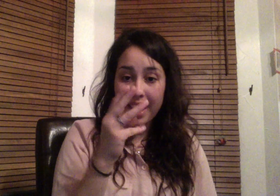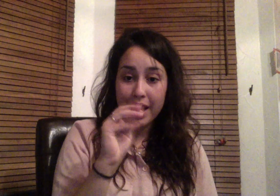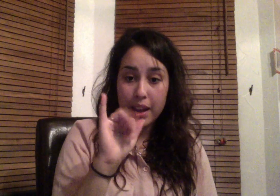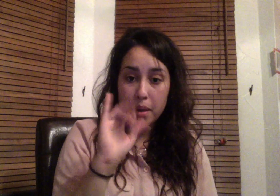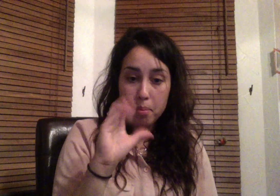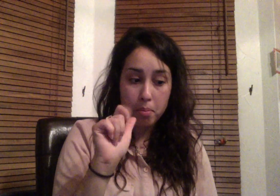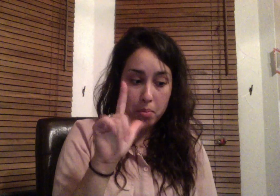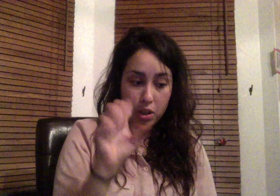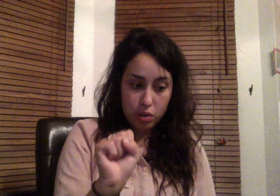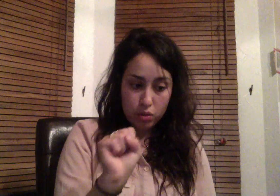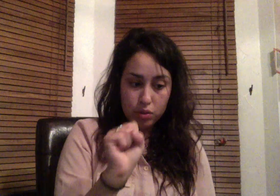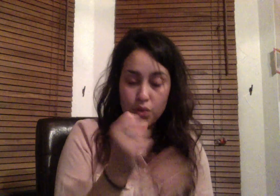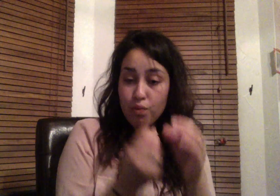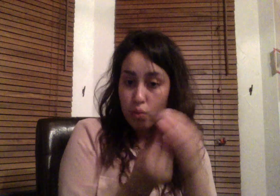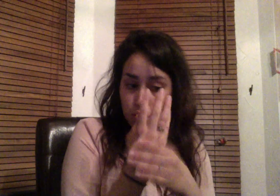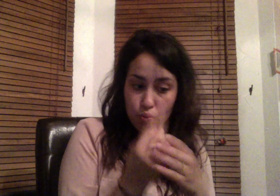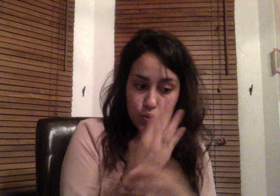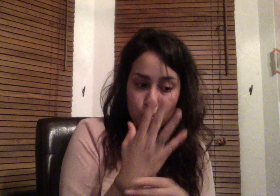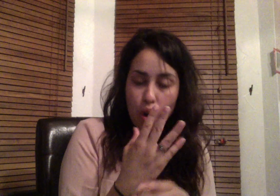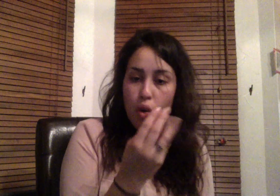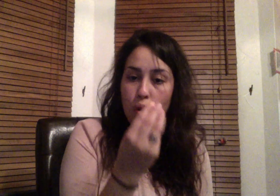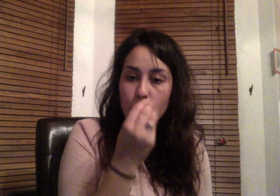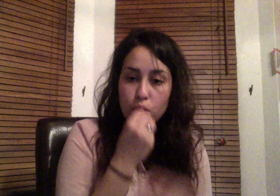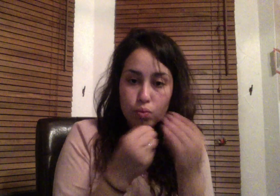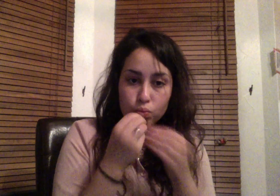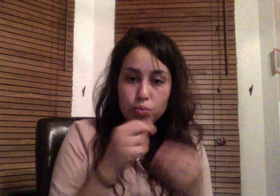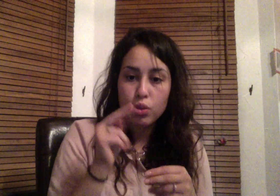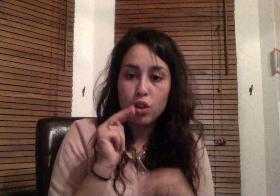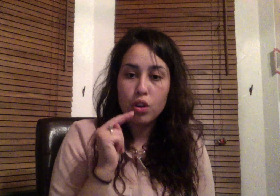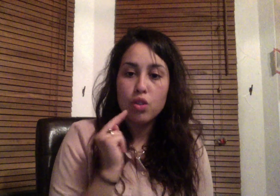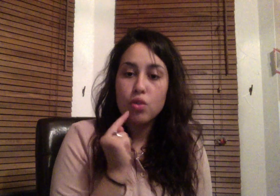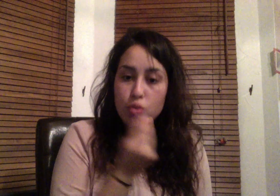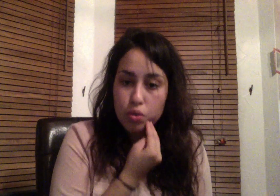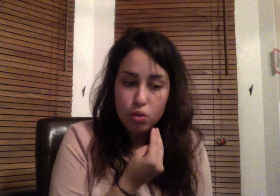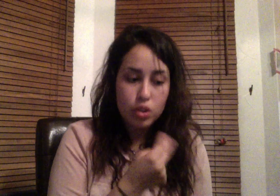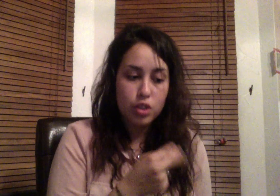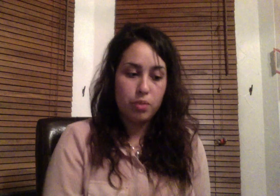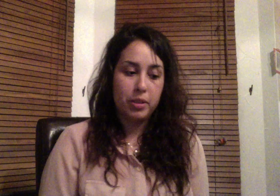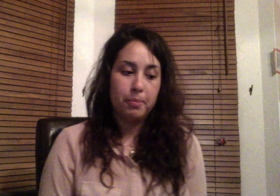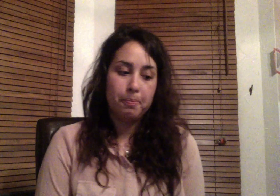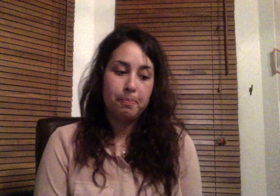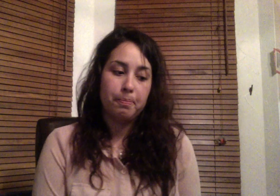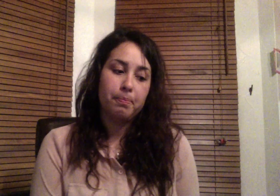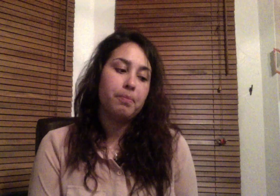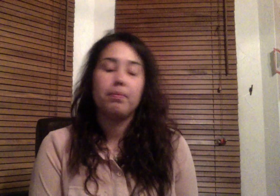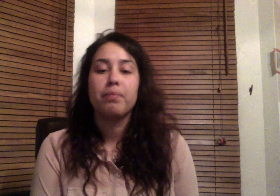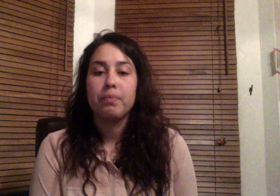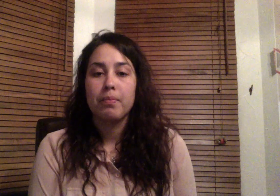When humans cook food, some essential things are required, including fire, water, vegetables,